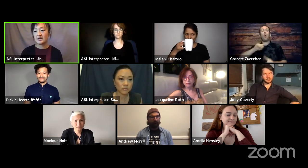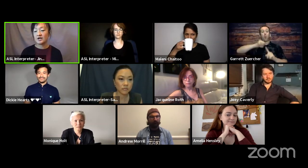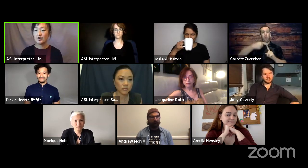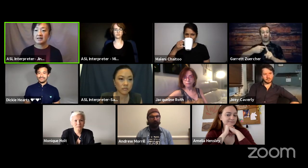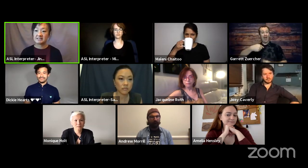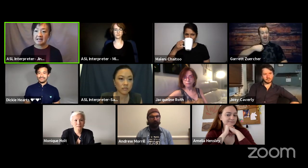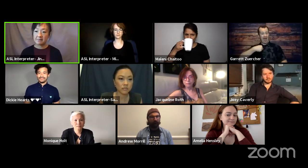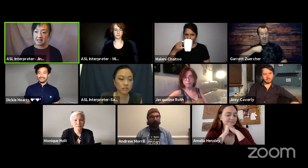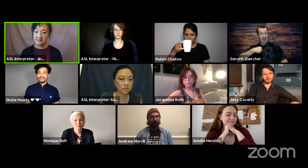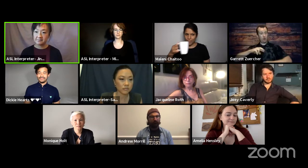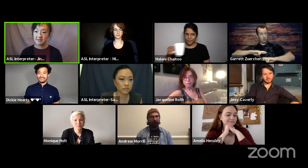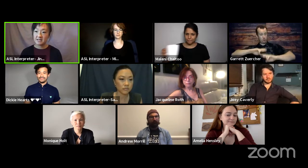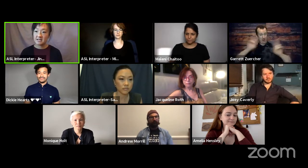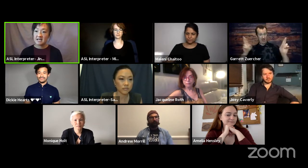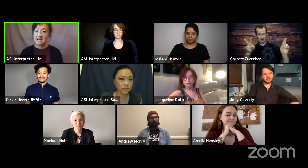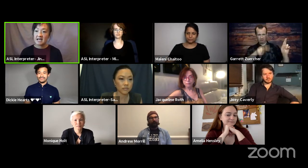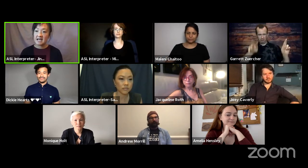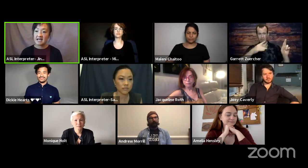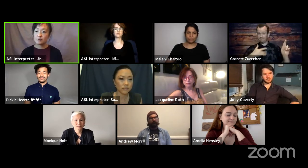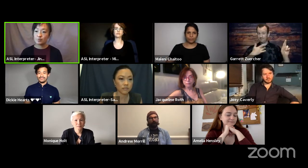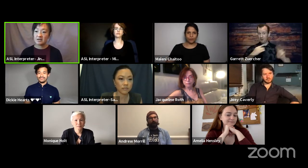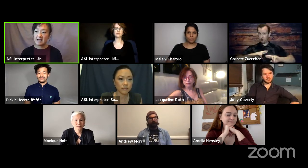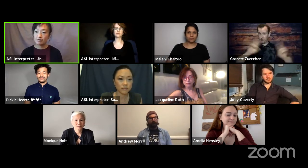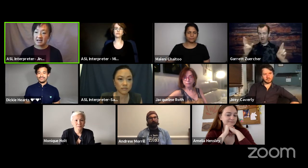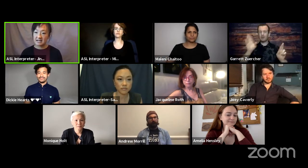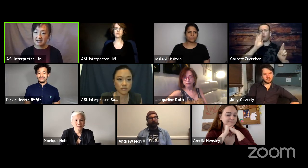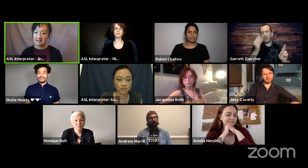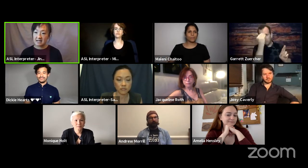Her name is Emily. And when I'm ready,